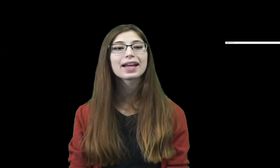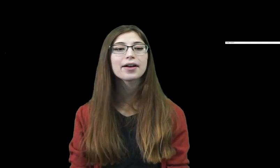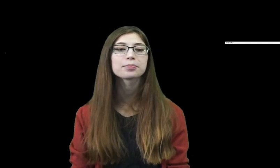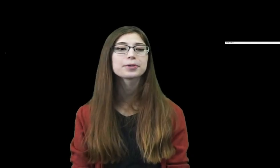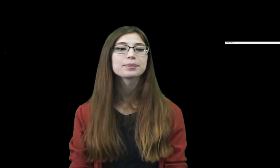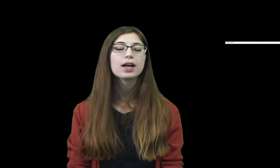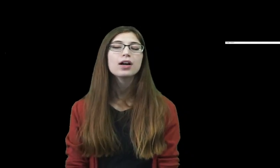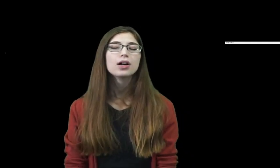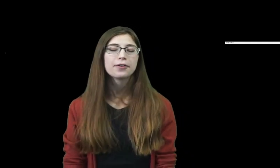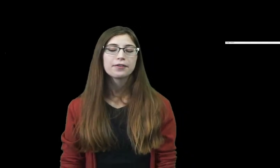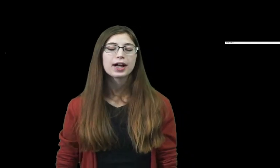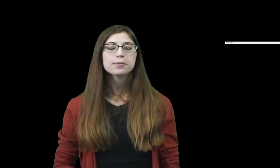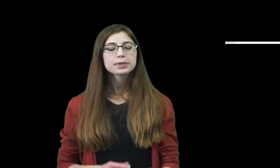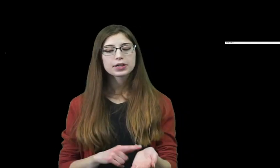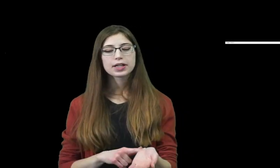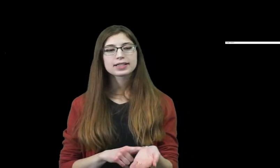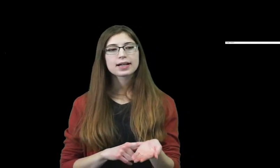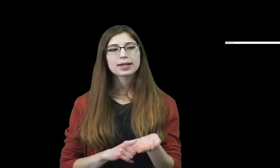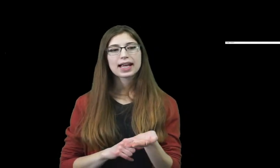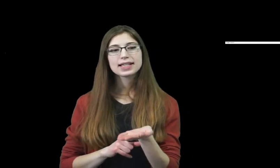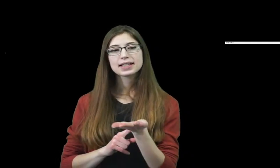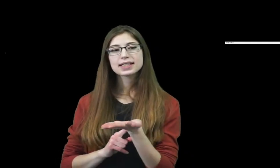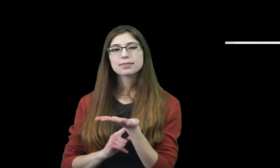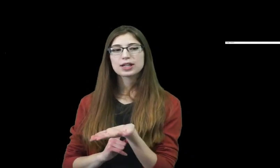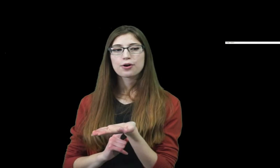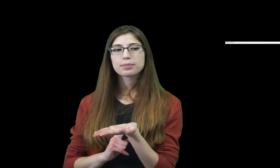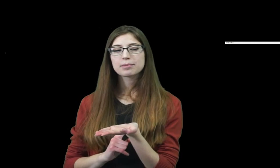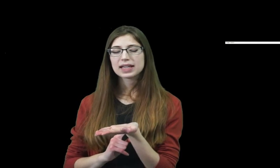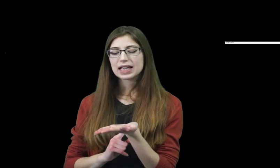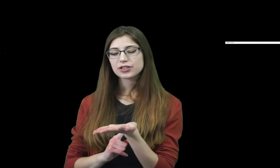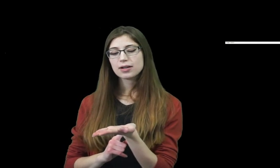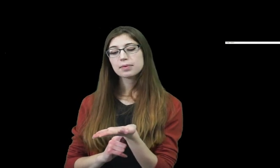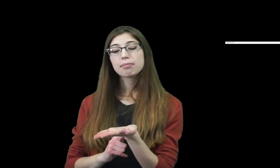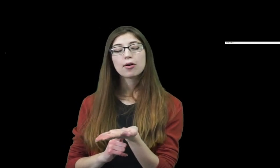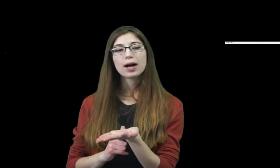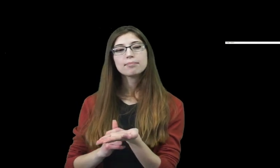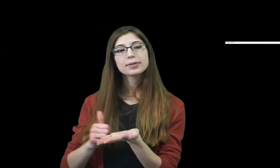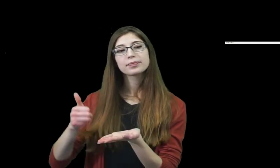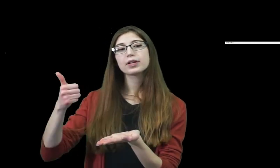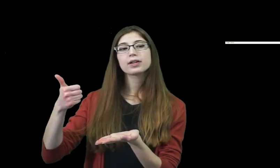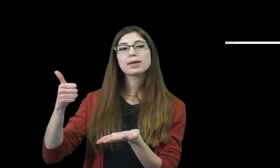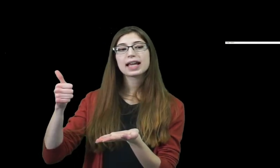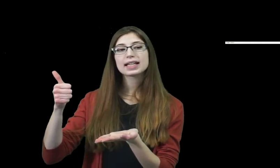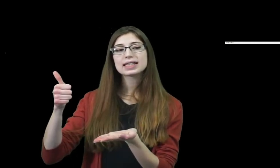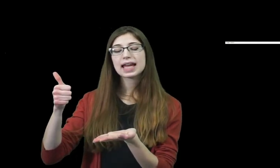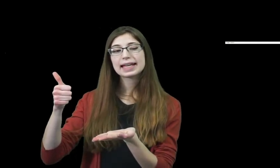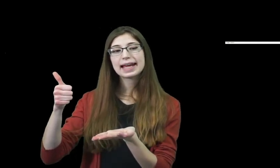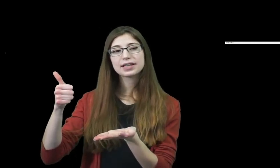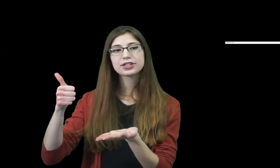Help. For help, your non-dominant hand is going to be an open B hand shape, palm up. You're going to make a 10 hand shape